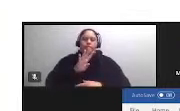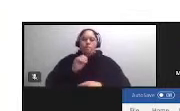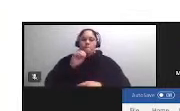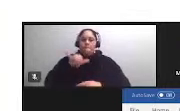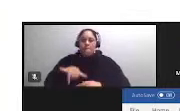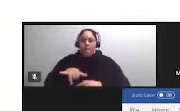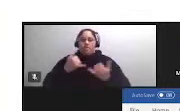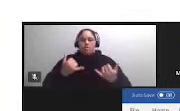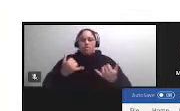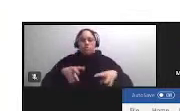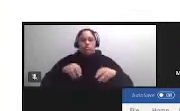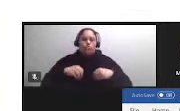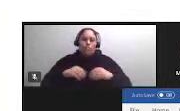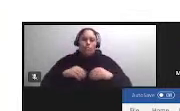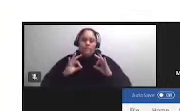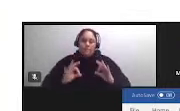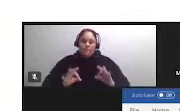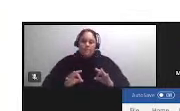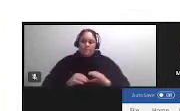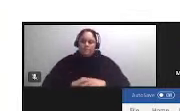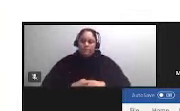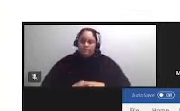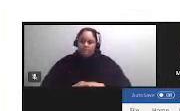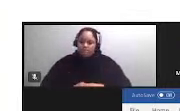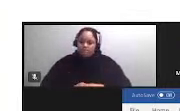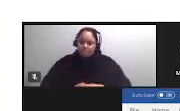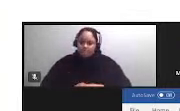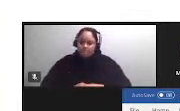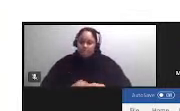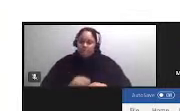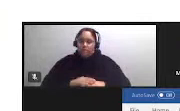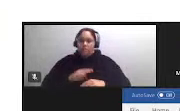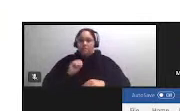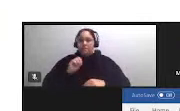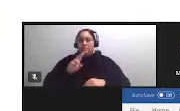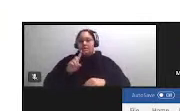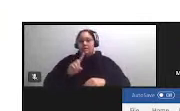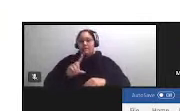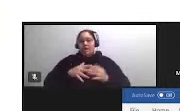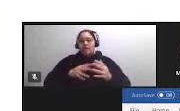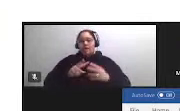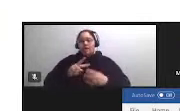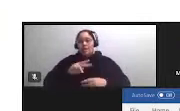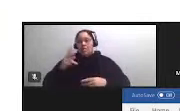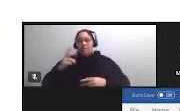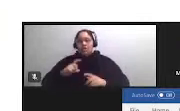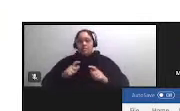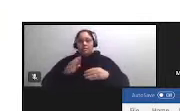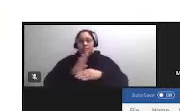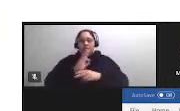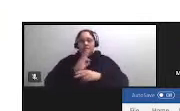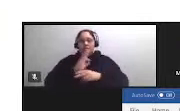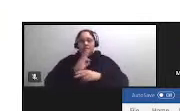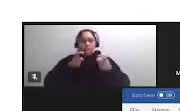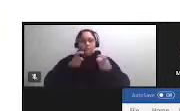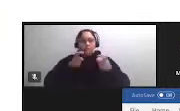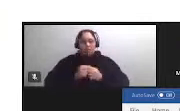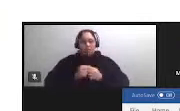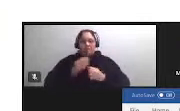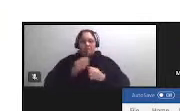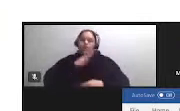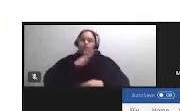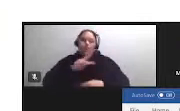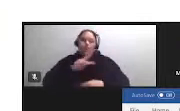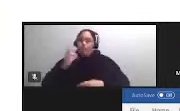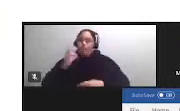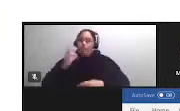then duly adopted. Mr. Davids, are there any other committee business that we need to deal with? Chair, there's no other committee